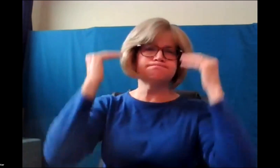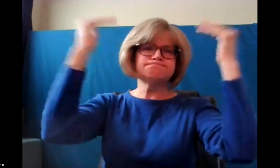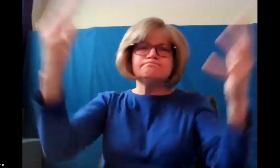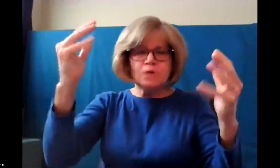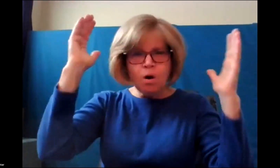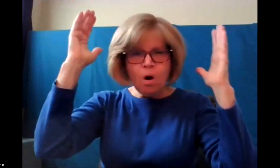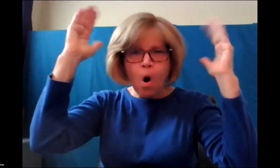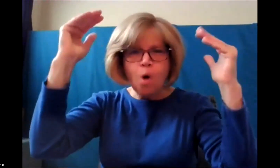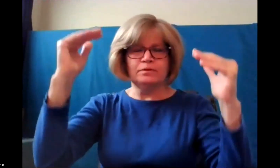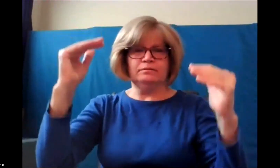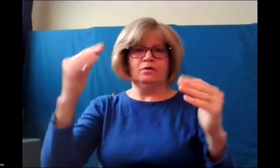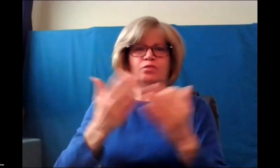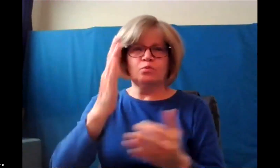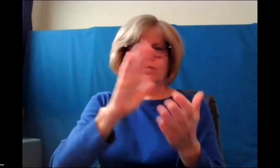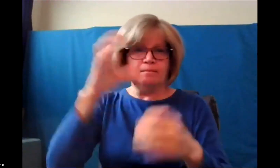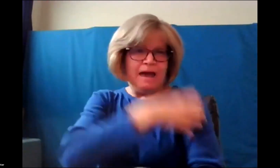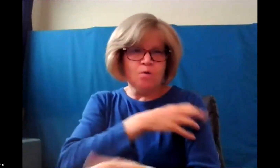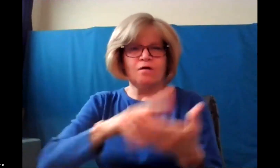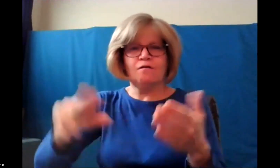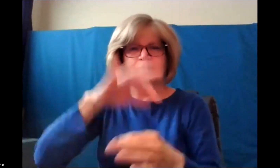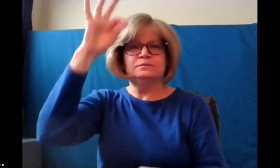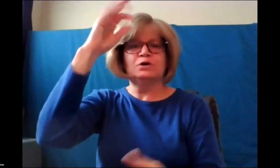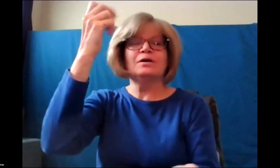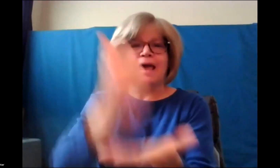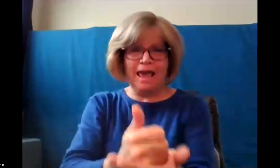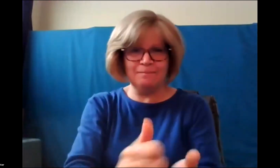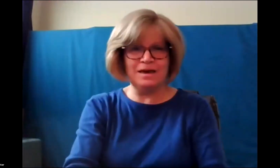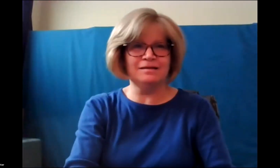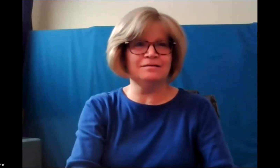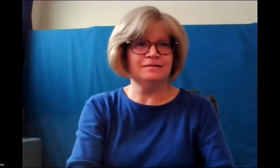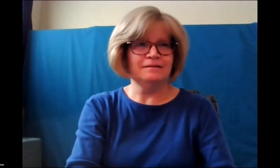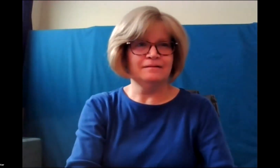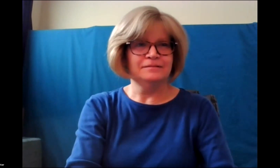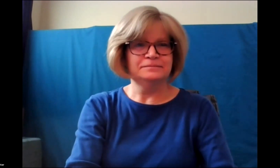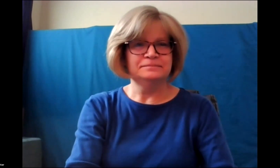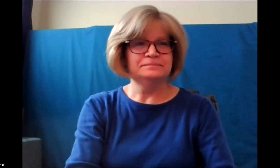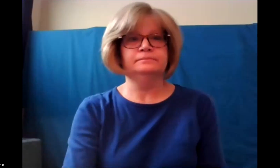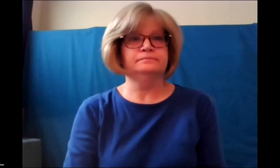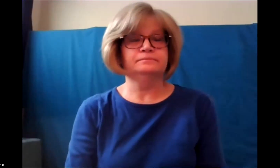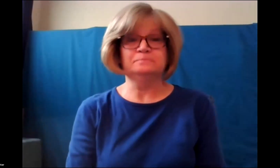by the power of the Holy Spirit. Amen.